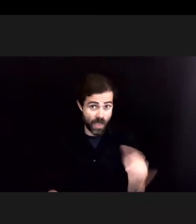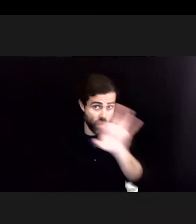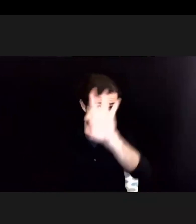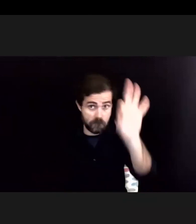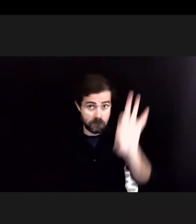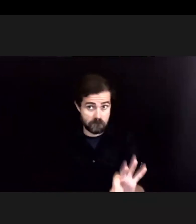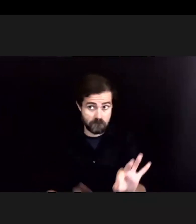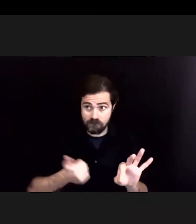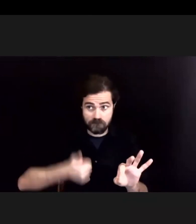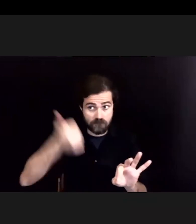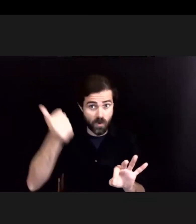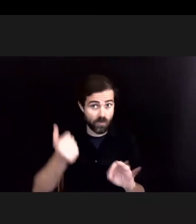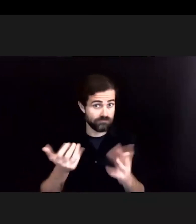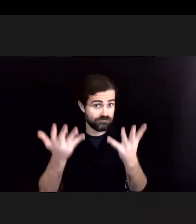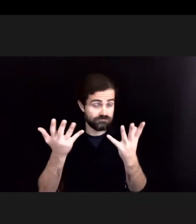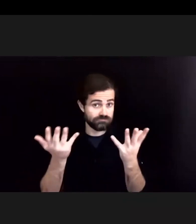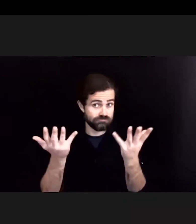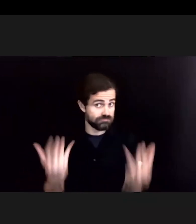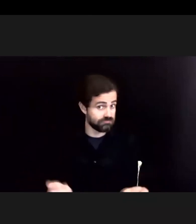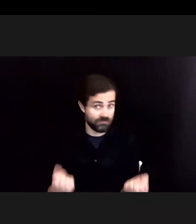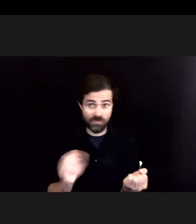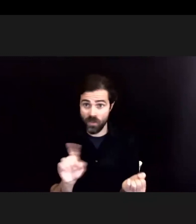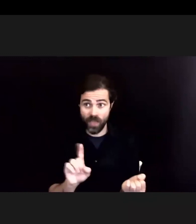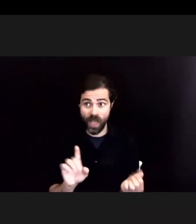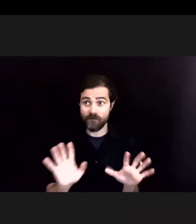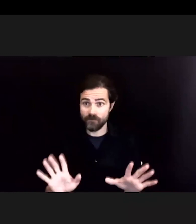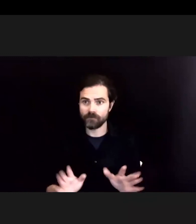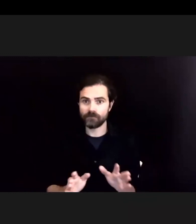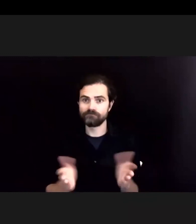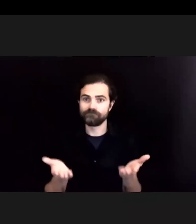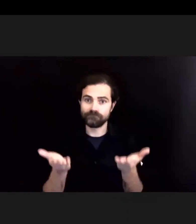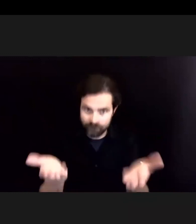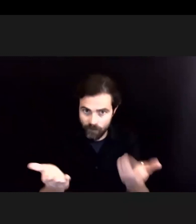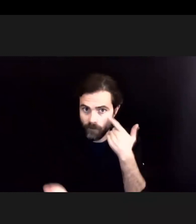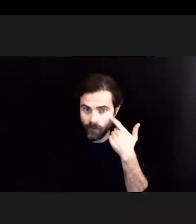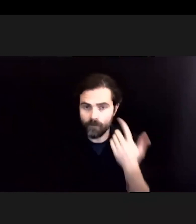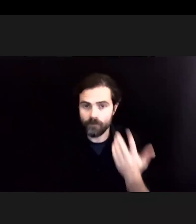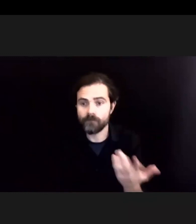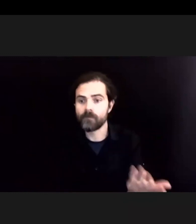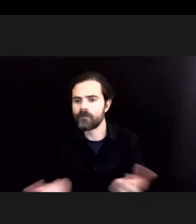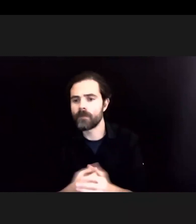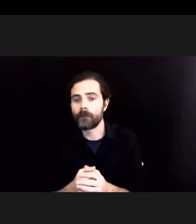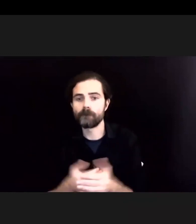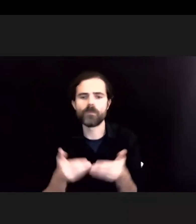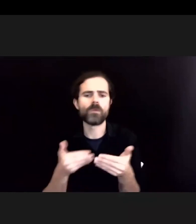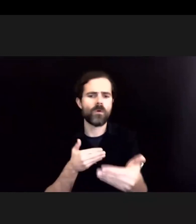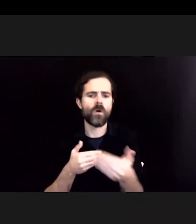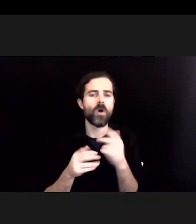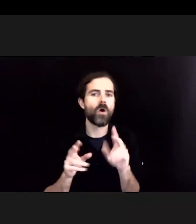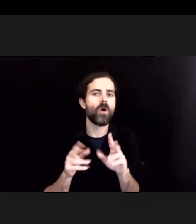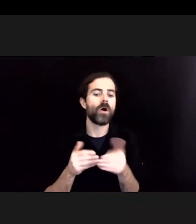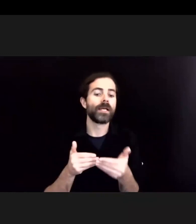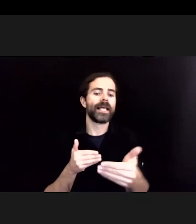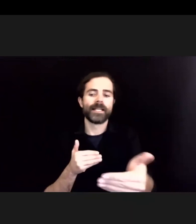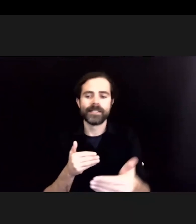I encourage you to be aware of all the following events that we are organizing in the Accessibility Tech, so